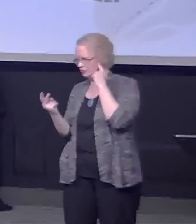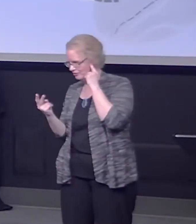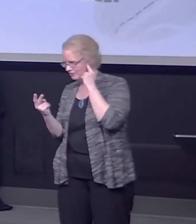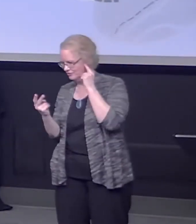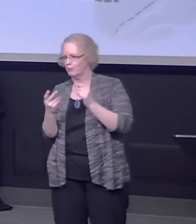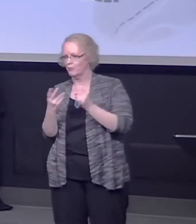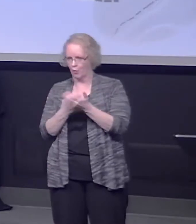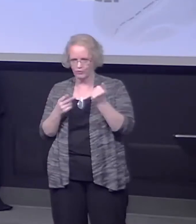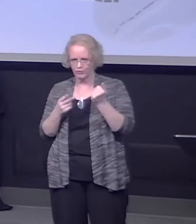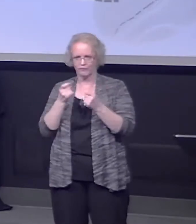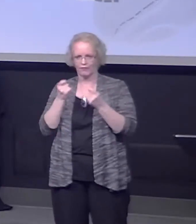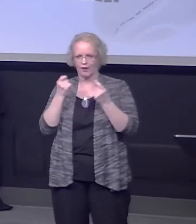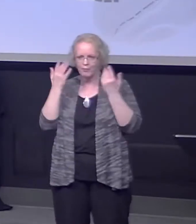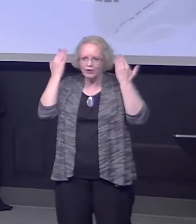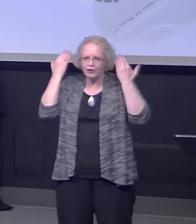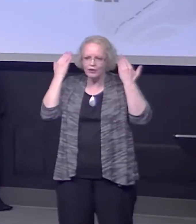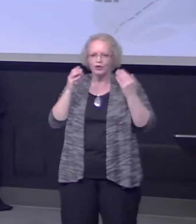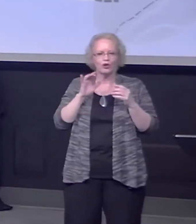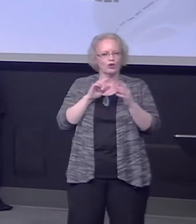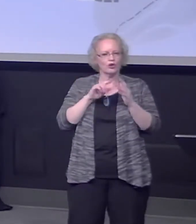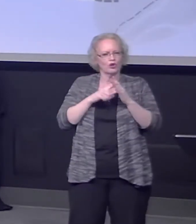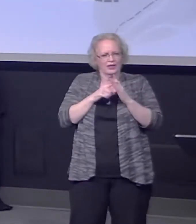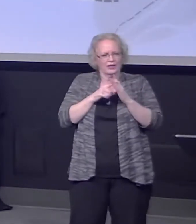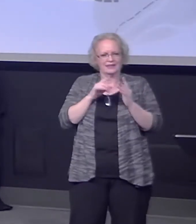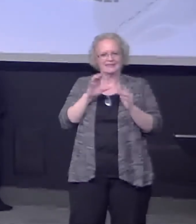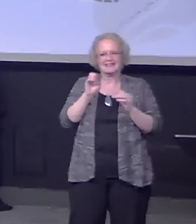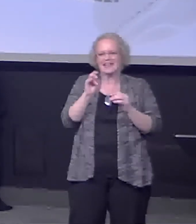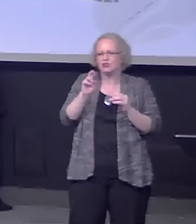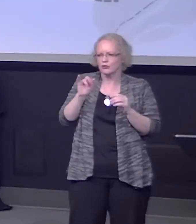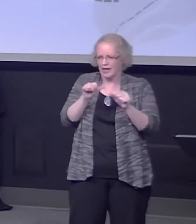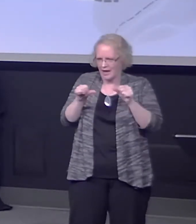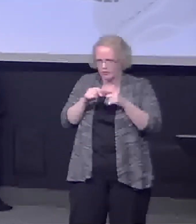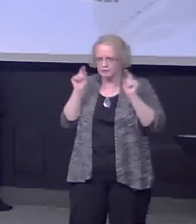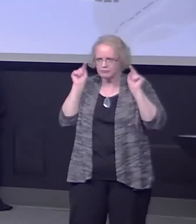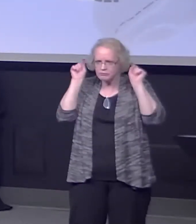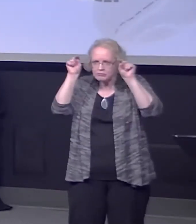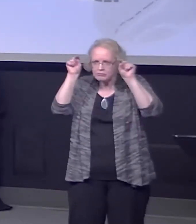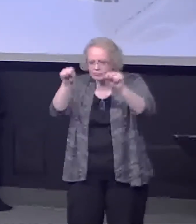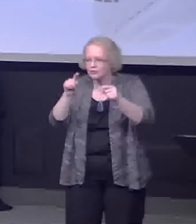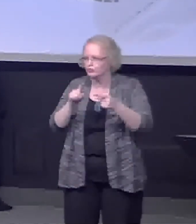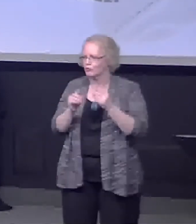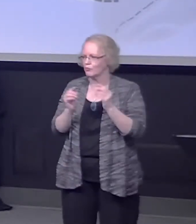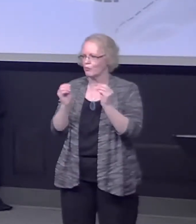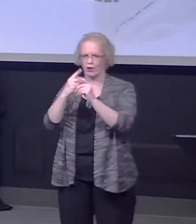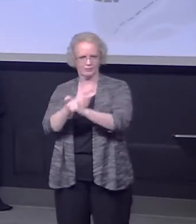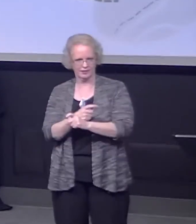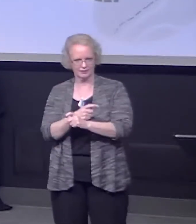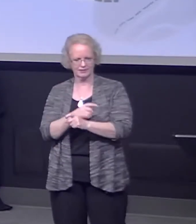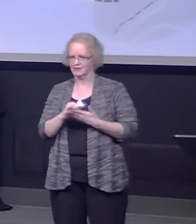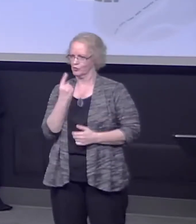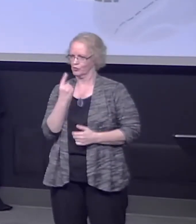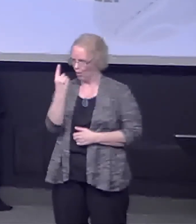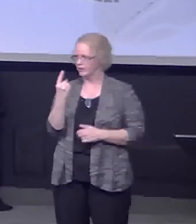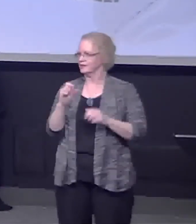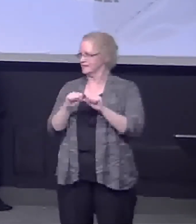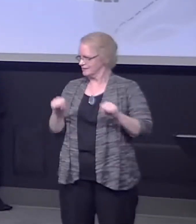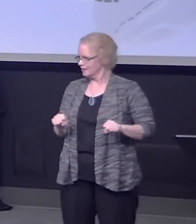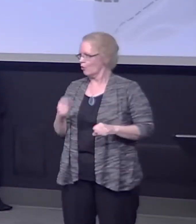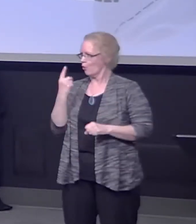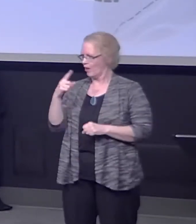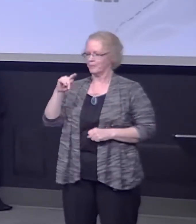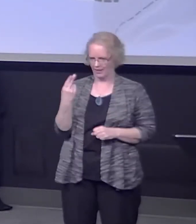areas into high-level prefrontal areas that are doing the same thing. This is one system and one pathway. This